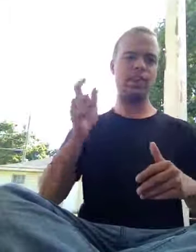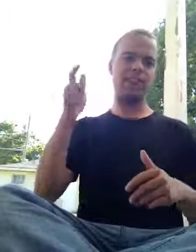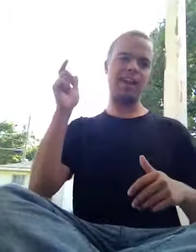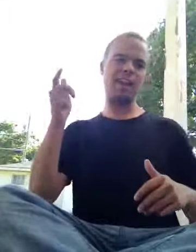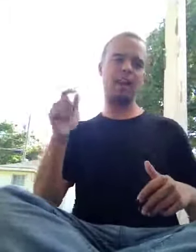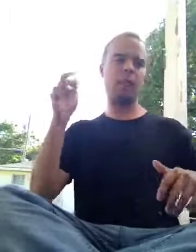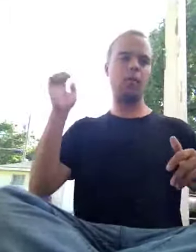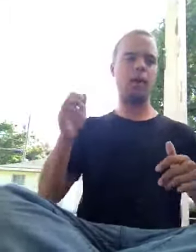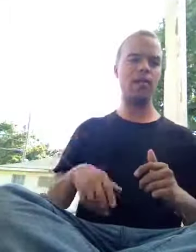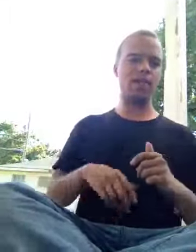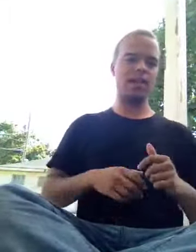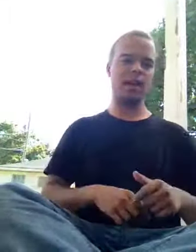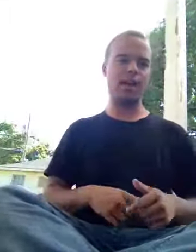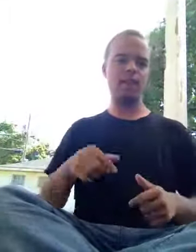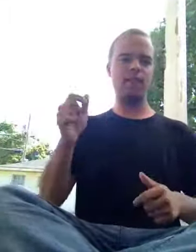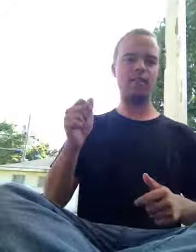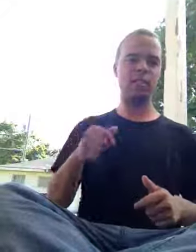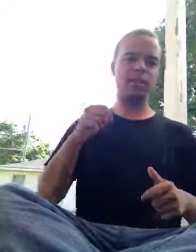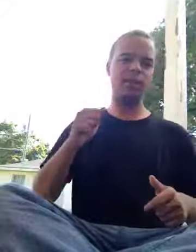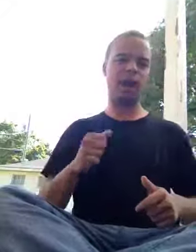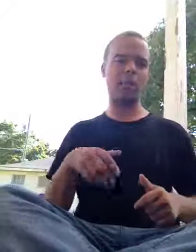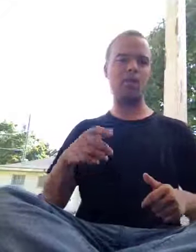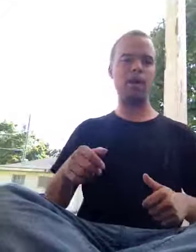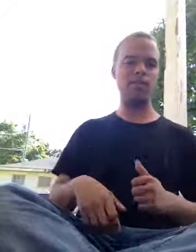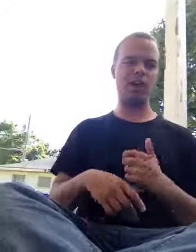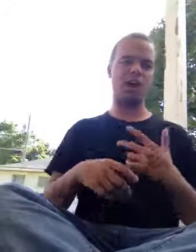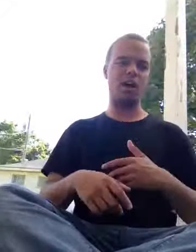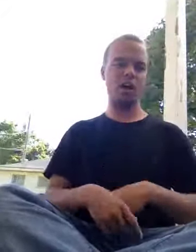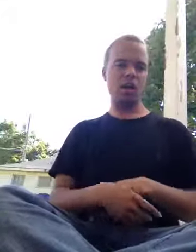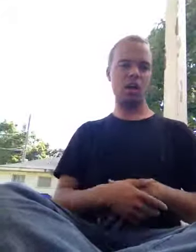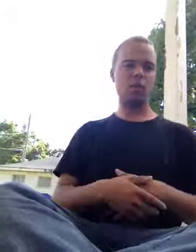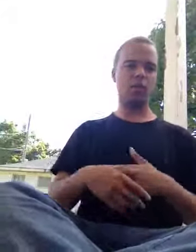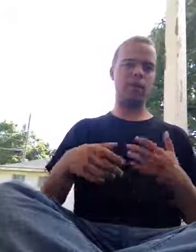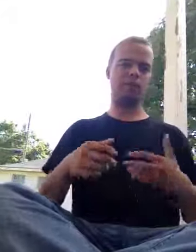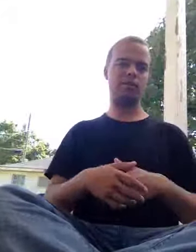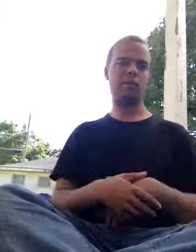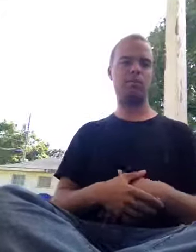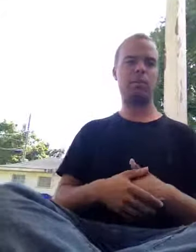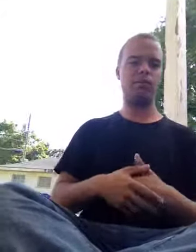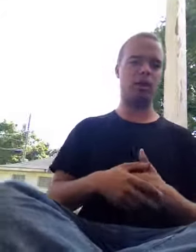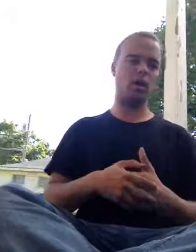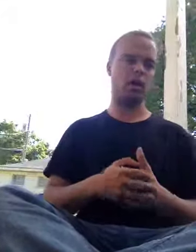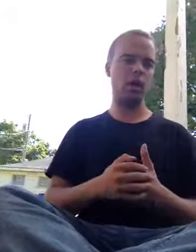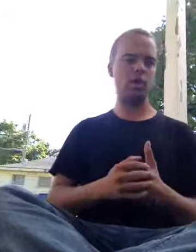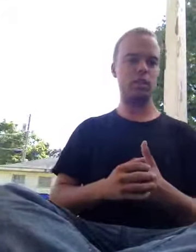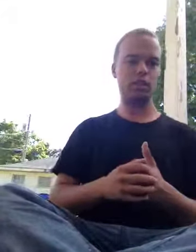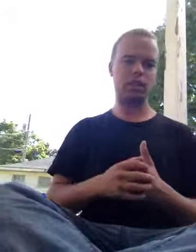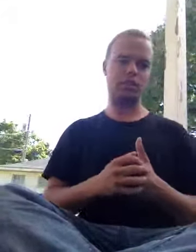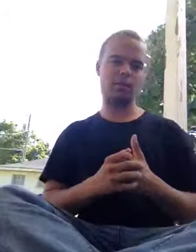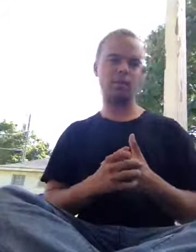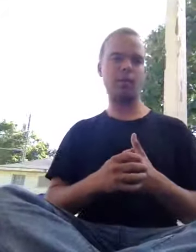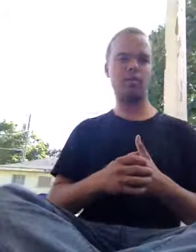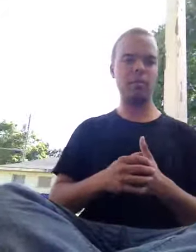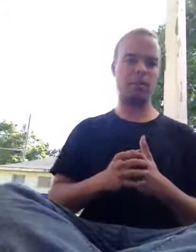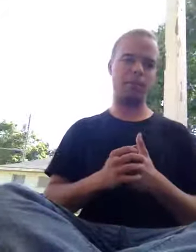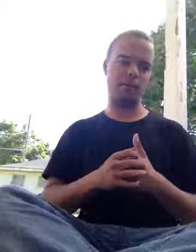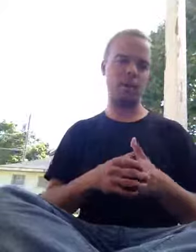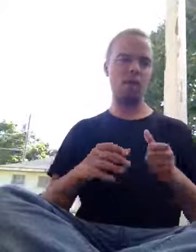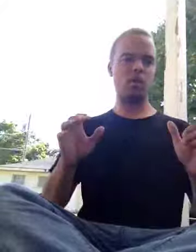I think I love her. No, fuck that nigga, I'm gravy. Yeah, fuck up nigga, I'm wavy. Can't now nigga, don't save it. Stop that shit, nigga, don't stop it. Girl, let's bust one and